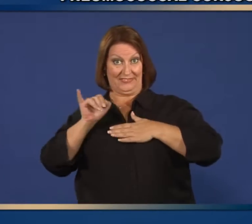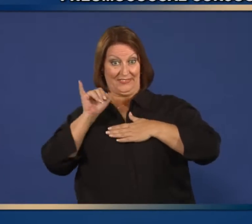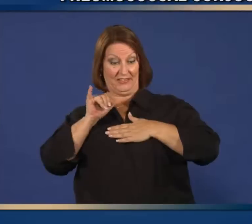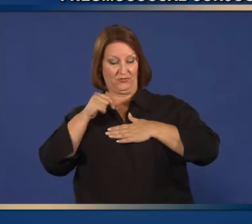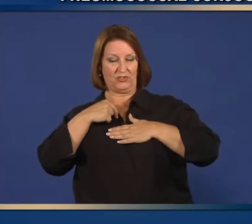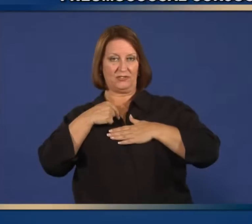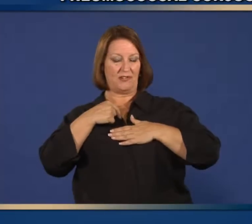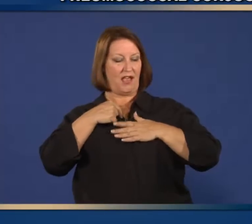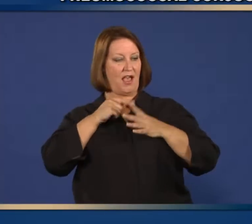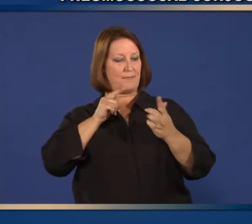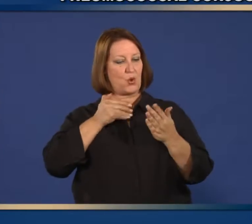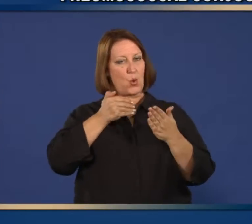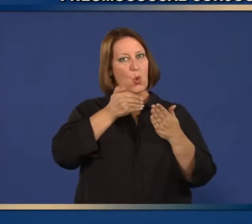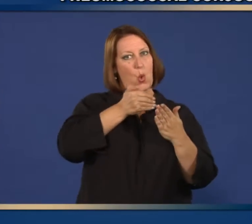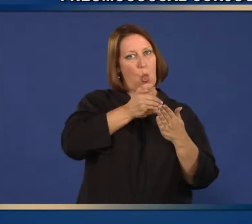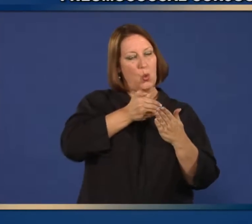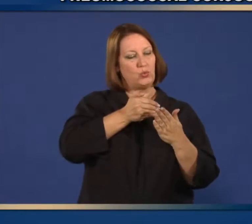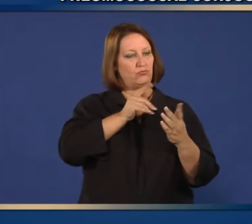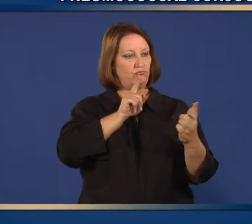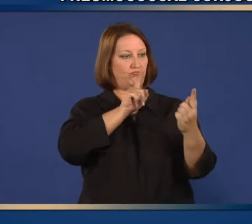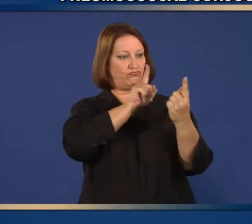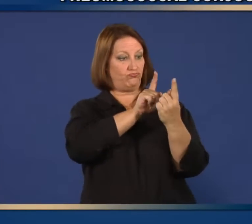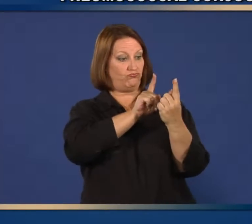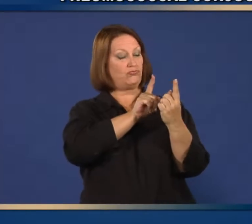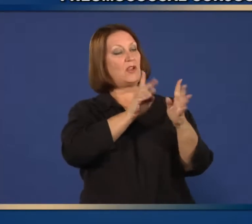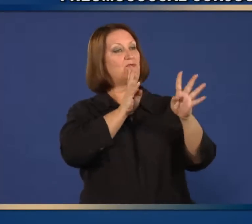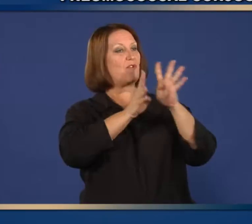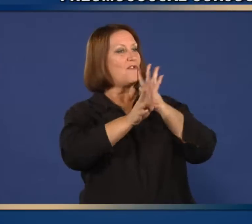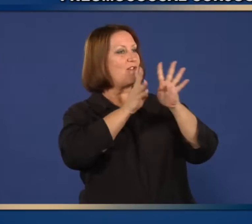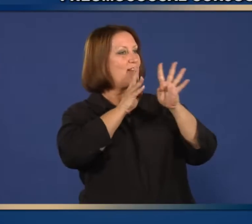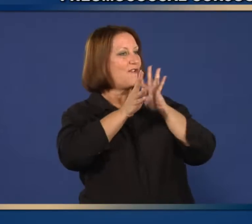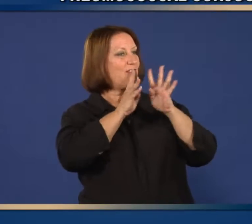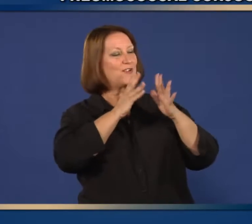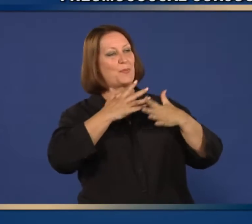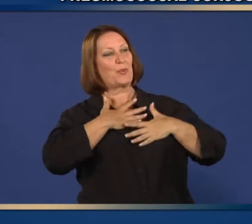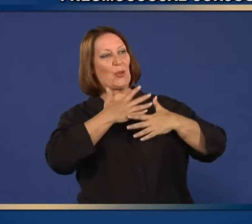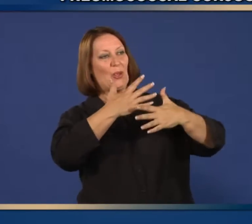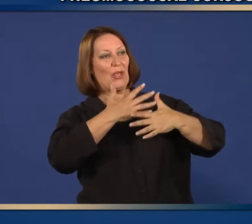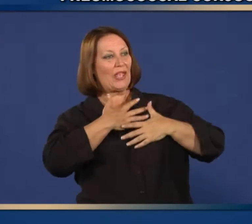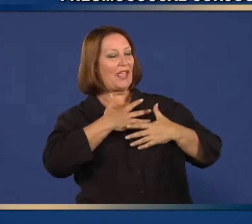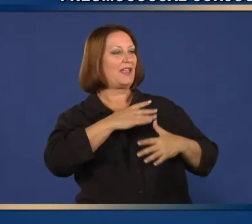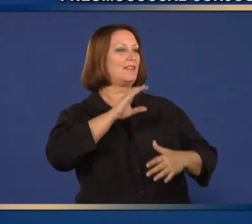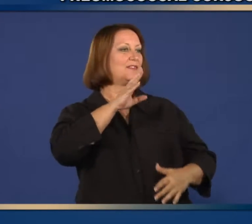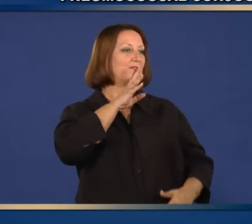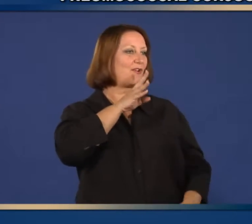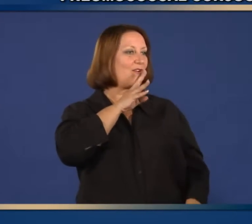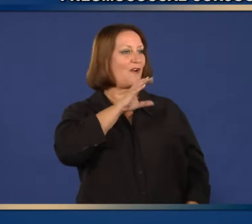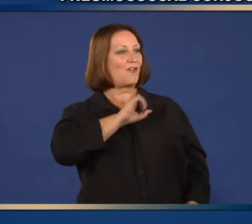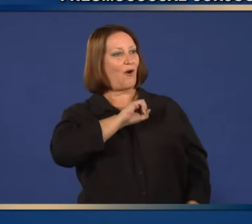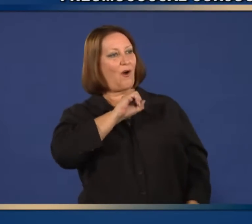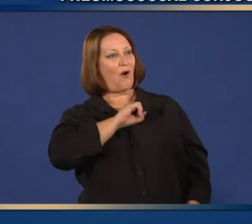Pneumococcal bacteria are spread from person to person through close contact.